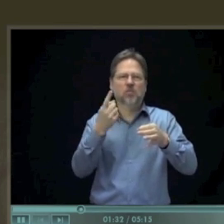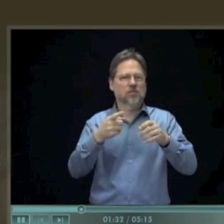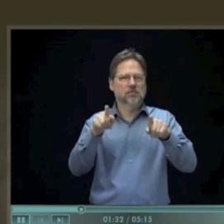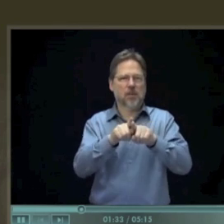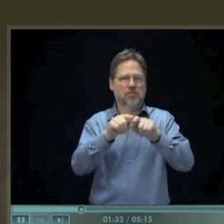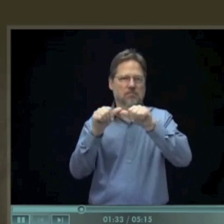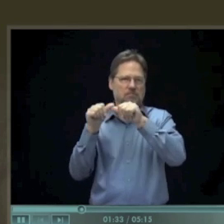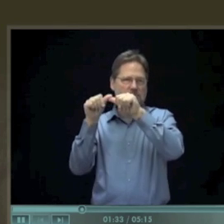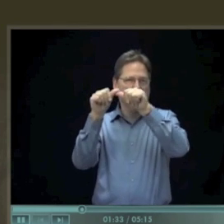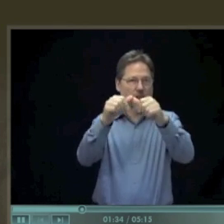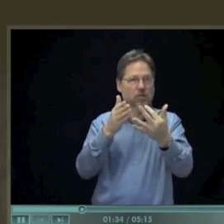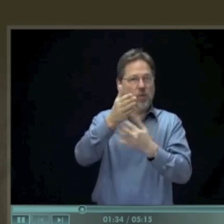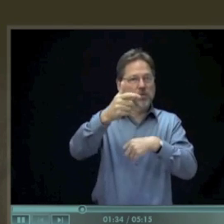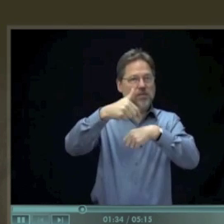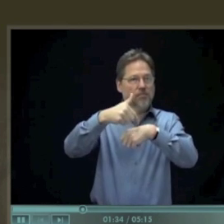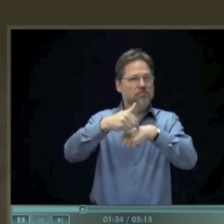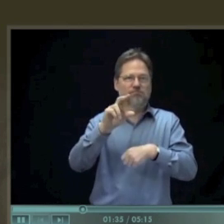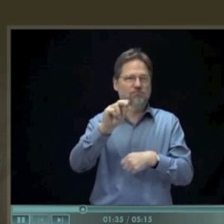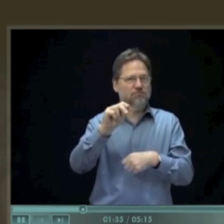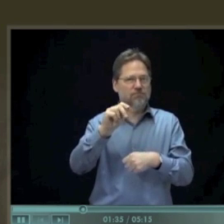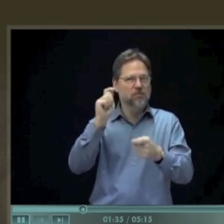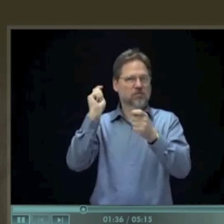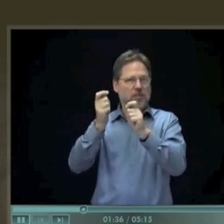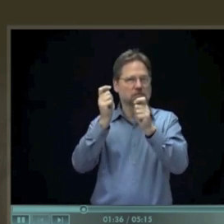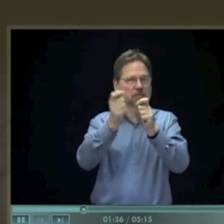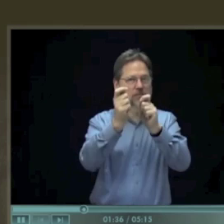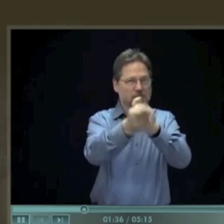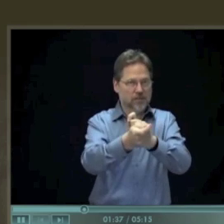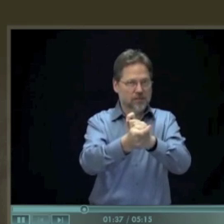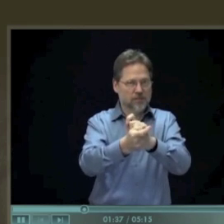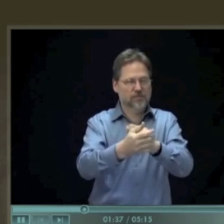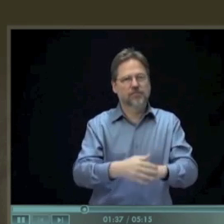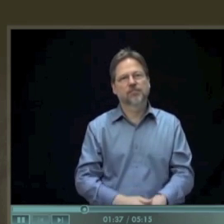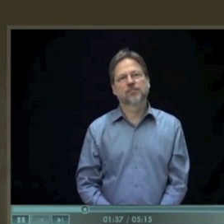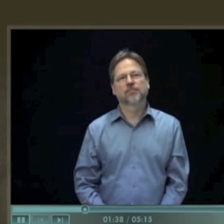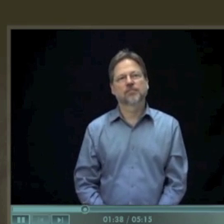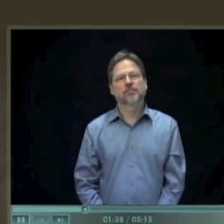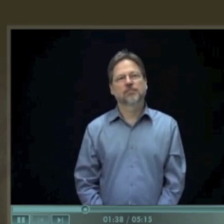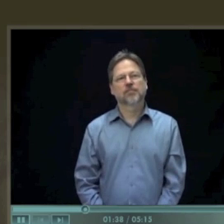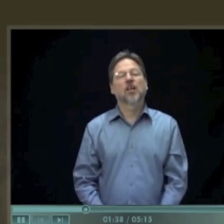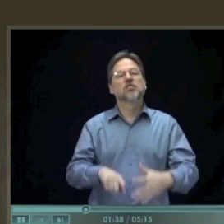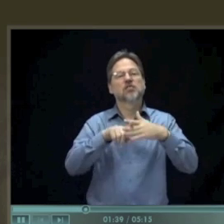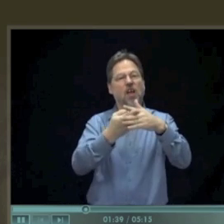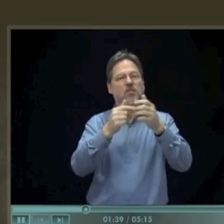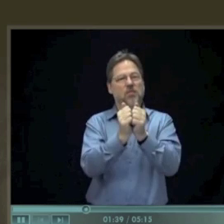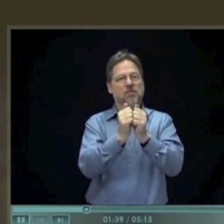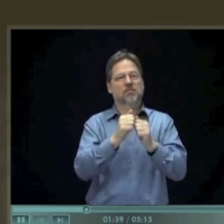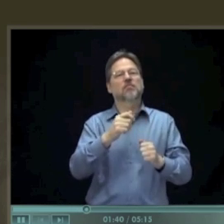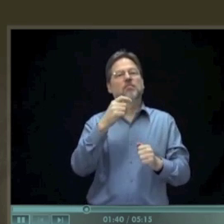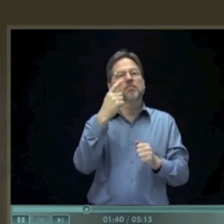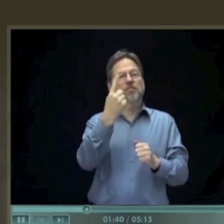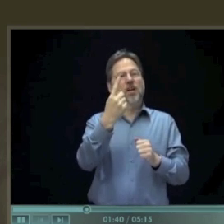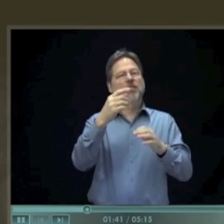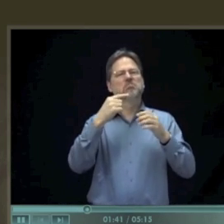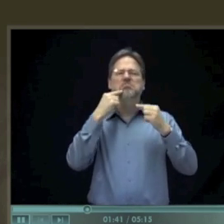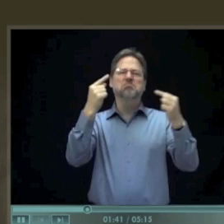People have various reasons for why that sign is what it is. And we've seen that